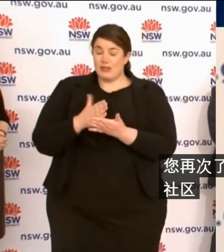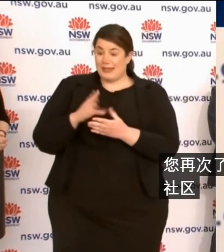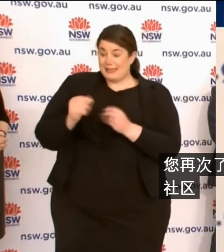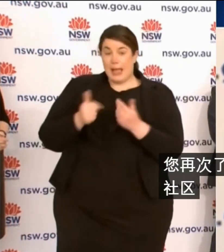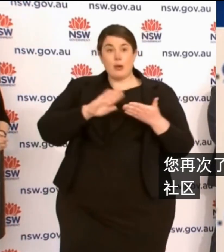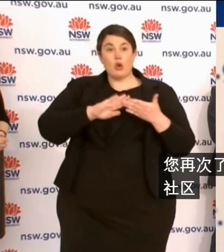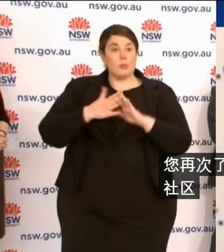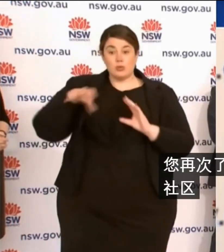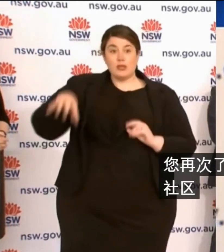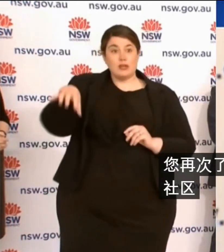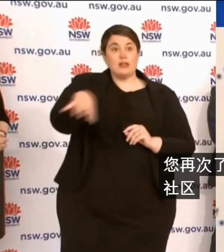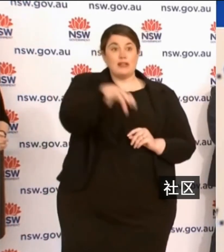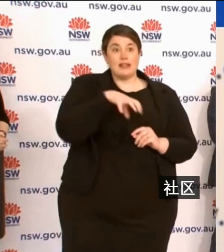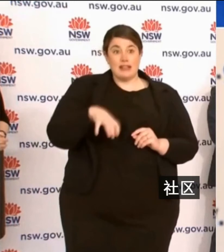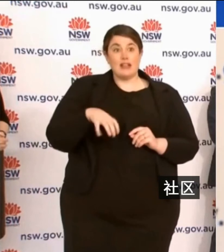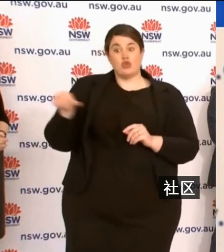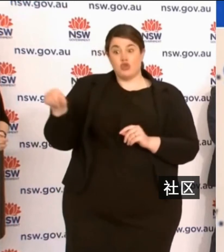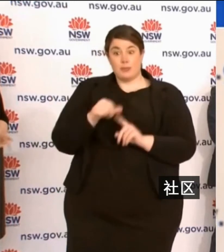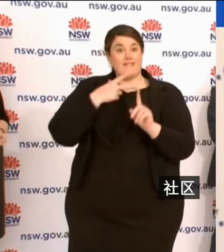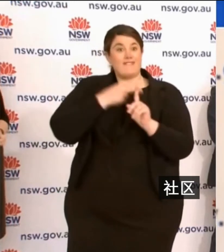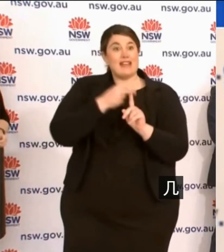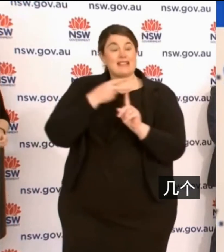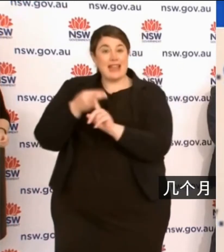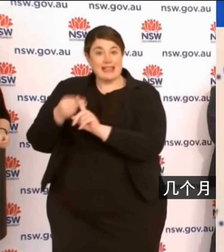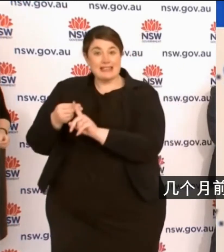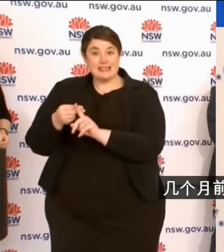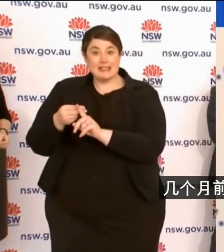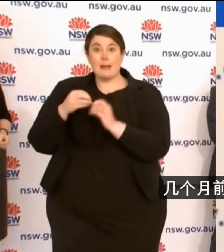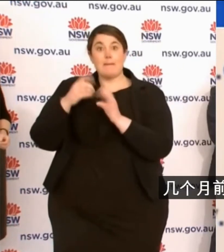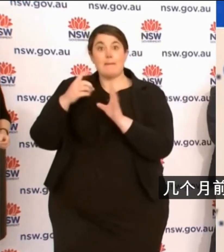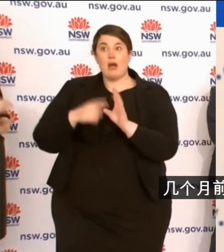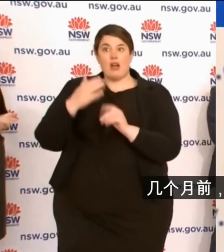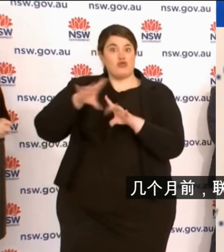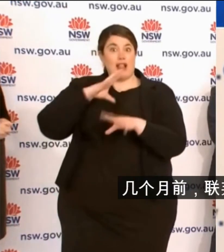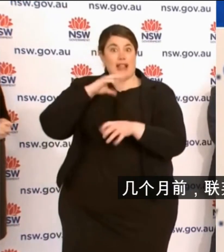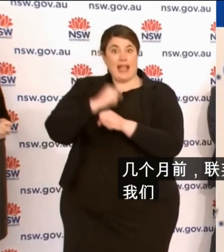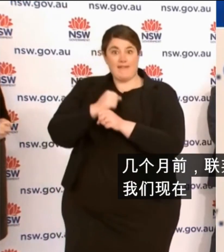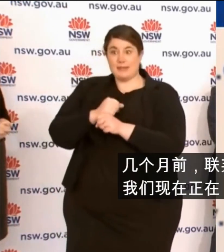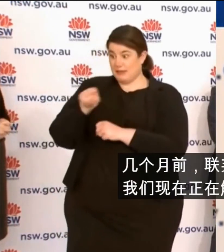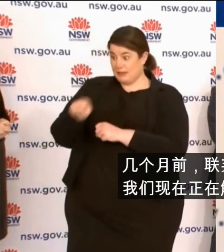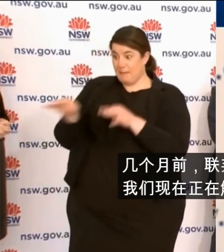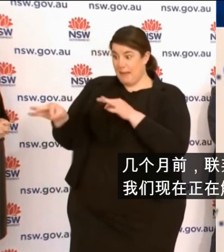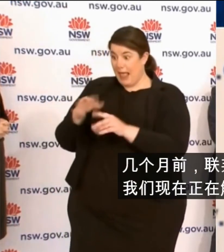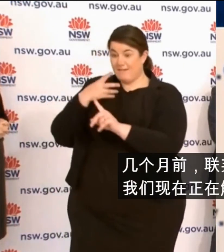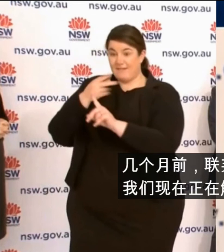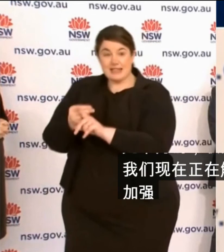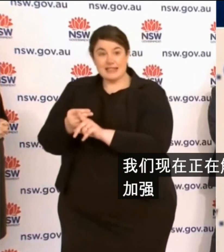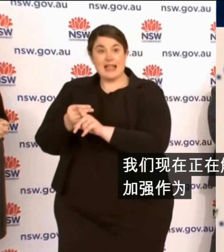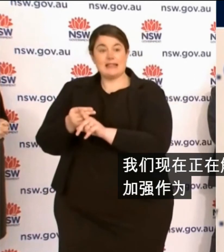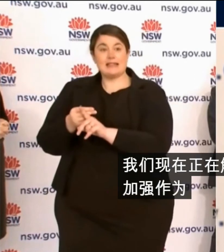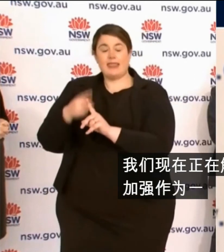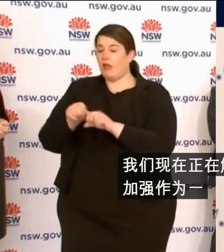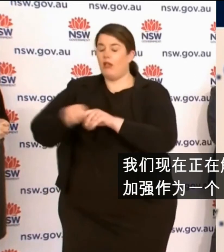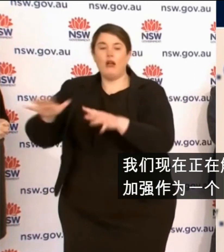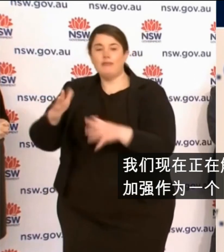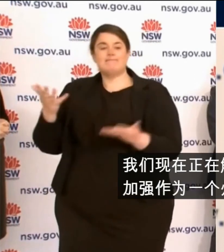vulnerable communities were earmarked to be vaccinated by the Commonwealth many months ago, and we're addressing those issues now. We're stepping up